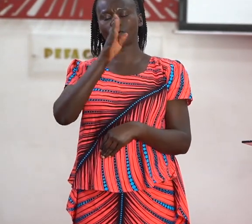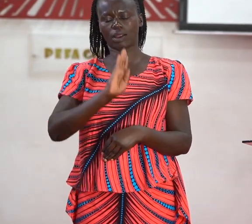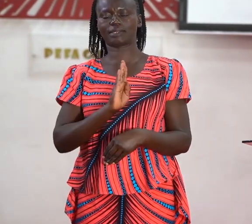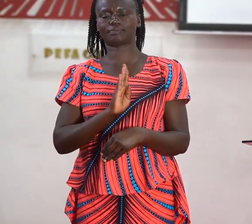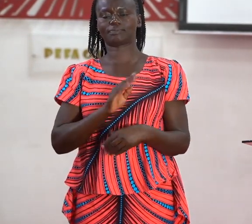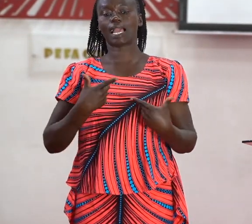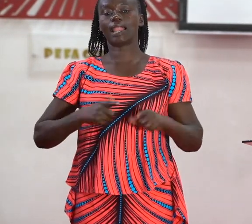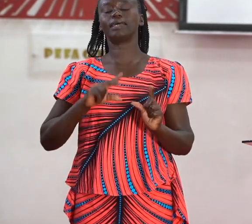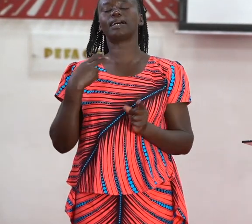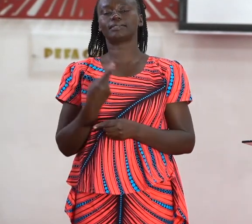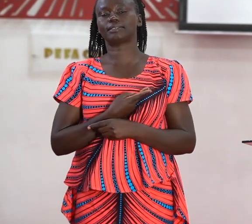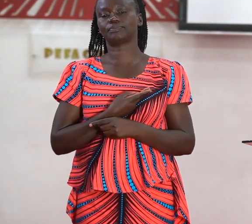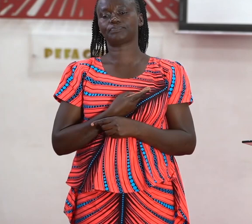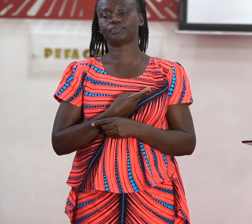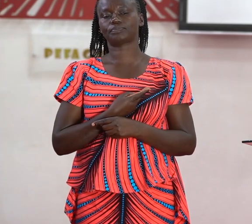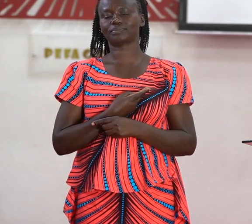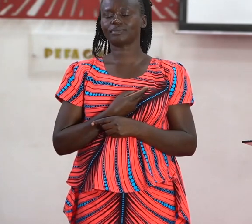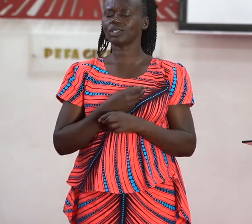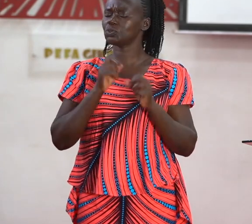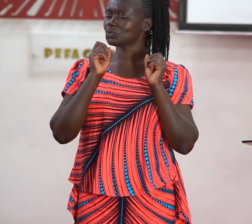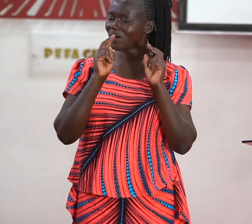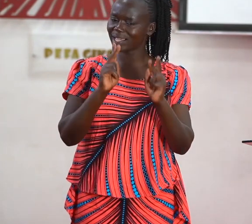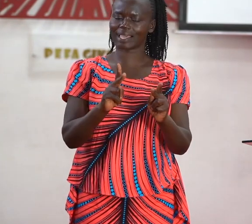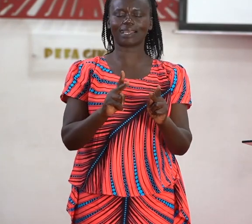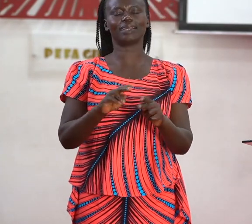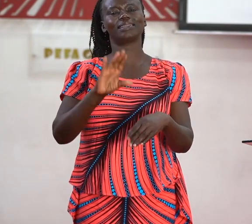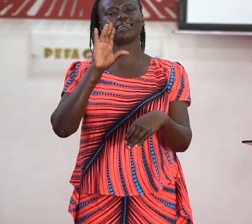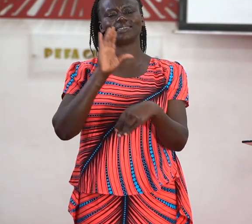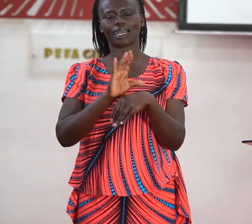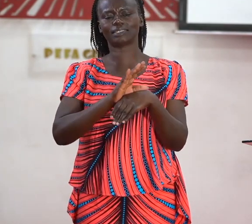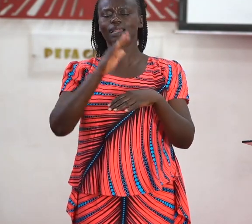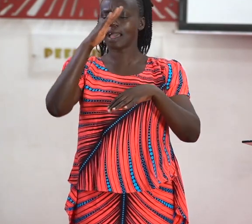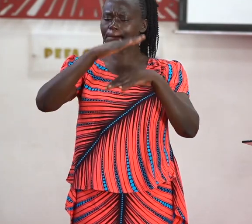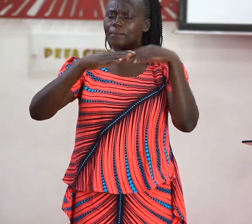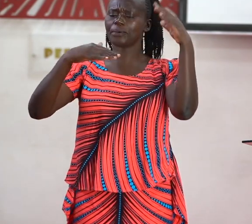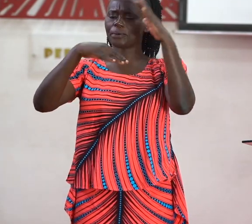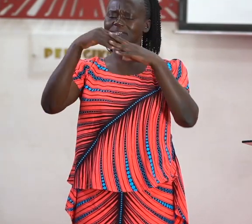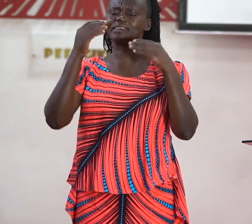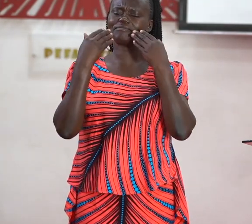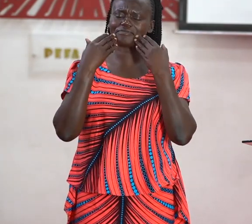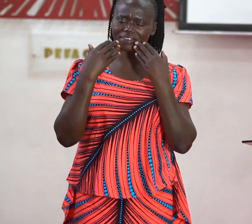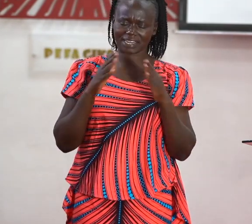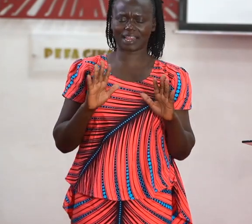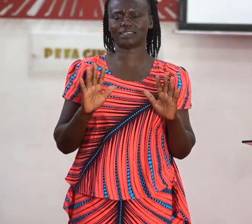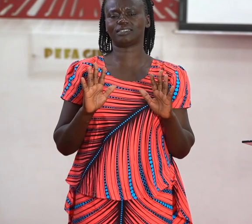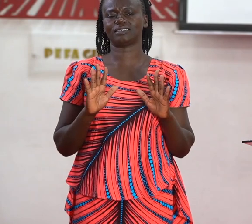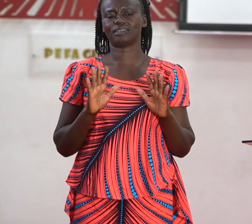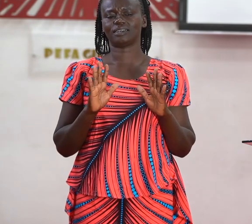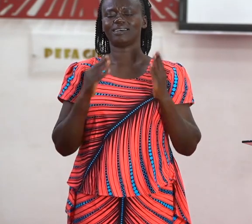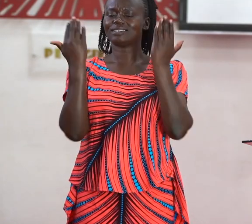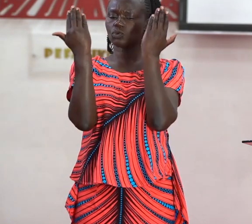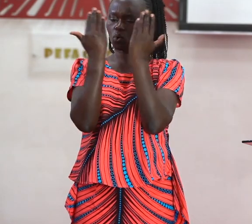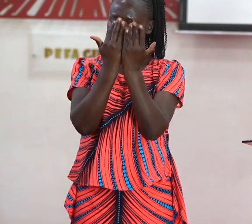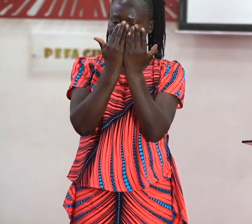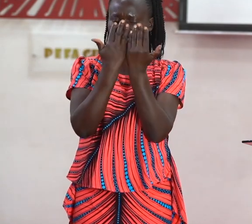Let us, even though the church that is built by stone is closed for